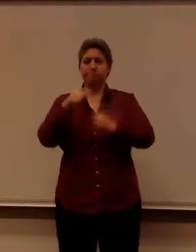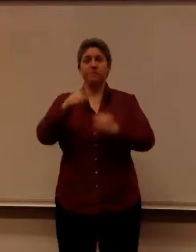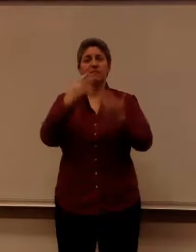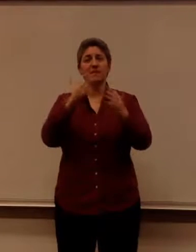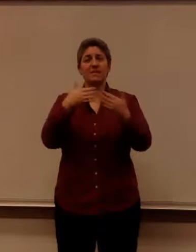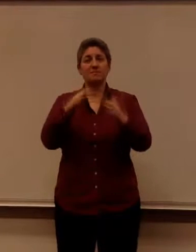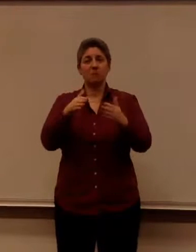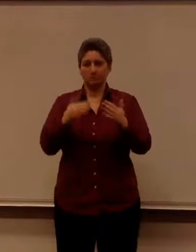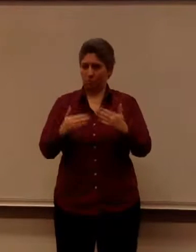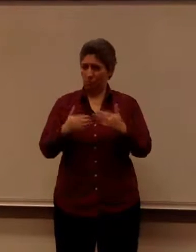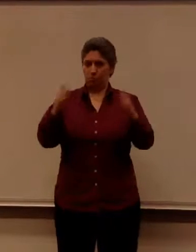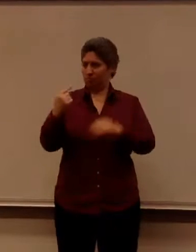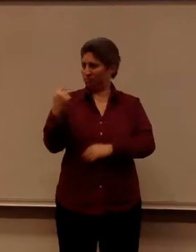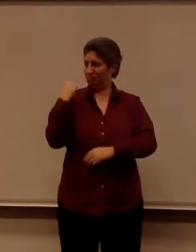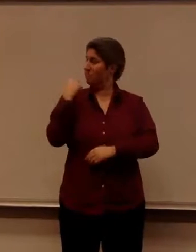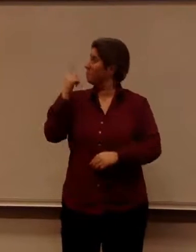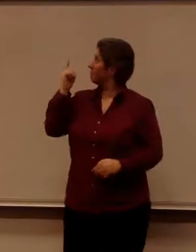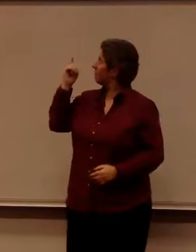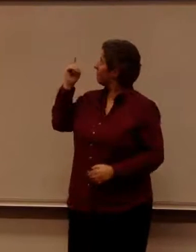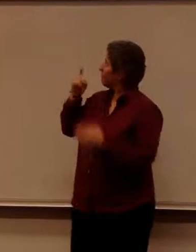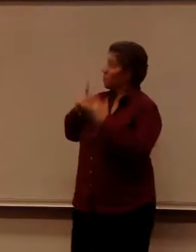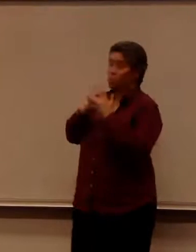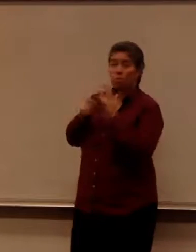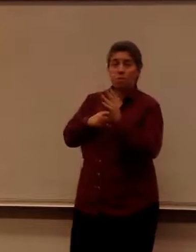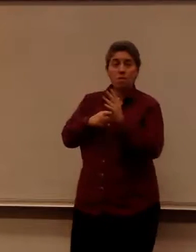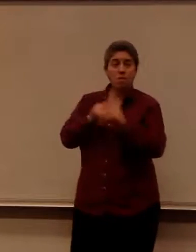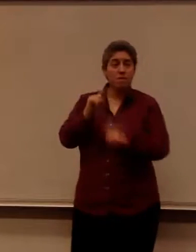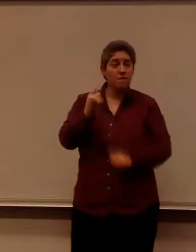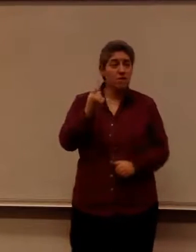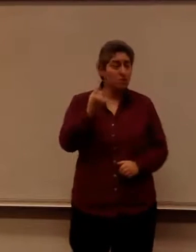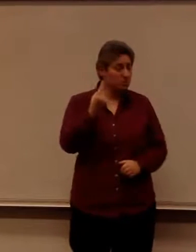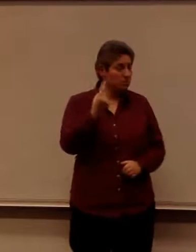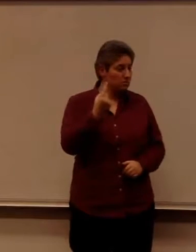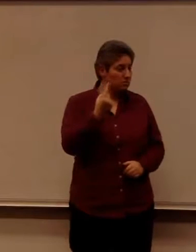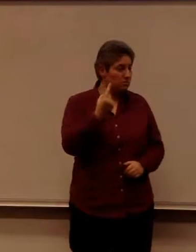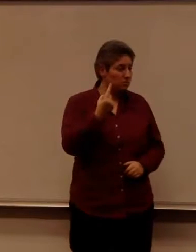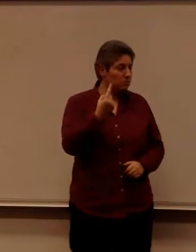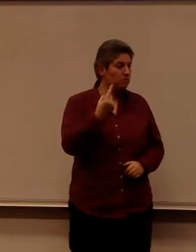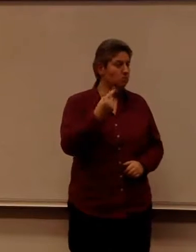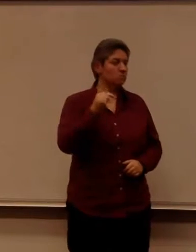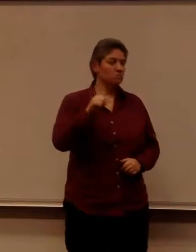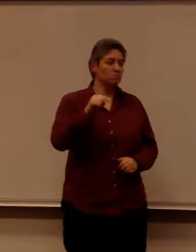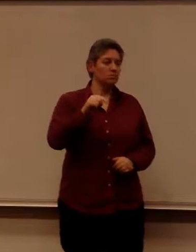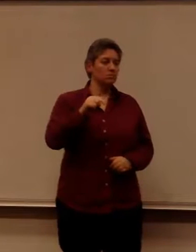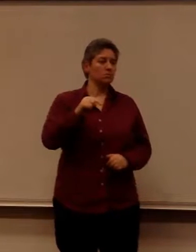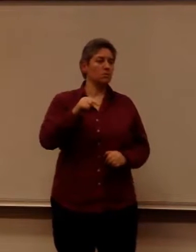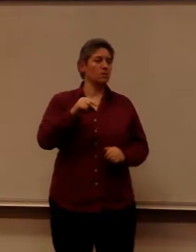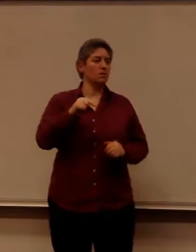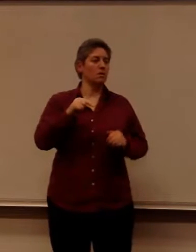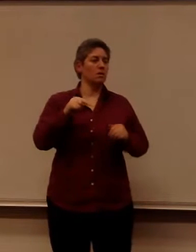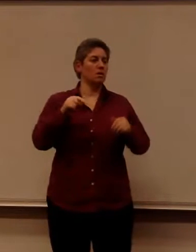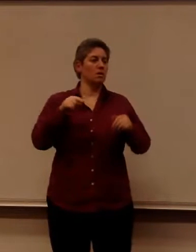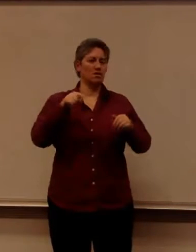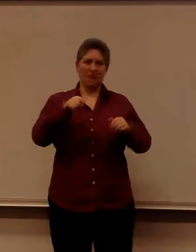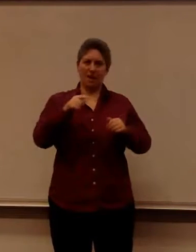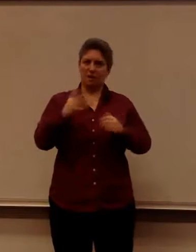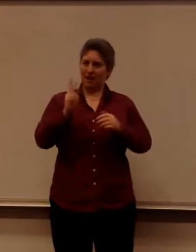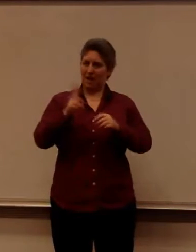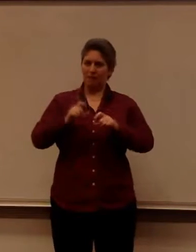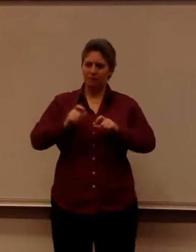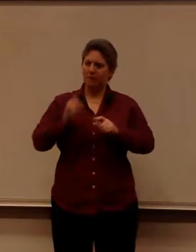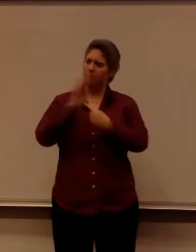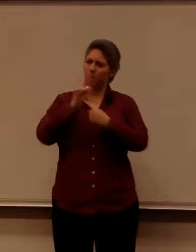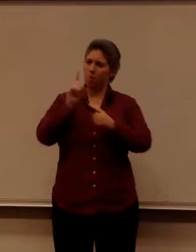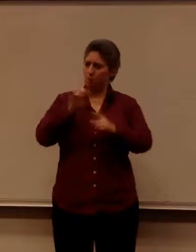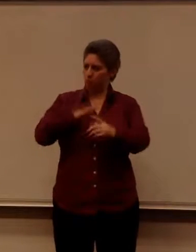we were asked to take responsibility for the administration of a new Facebook group. And as of October the 1st, we had over 1,500